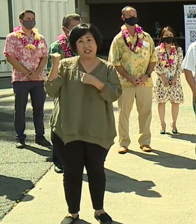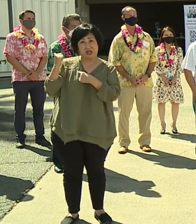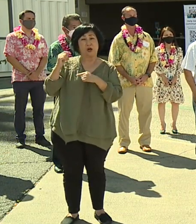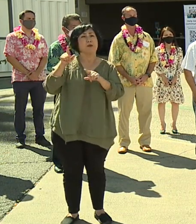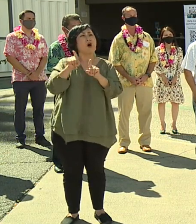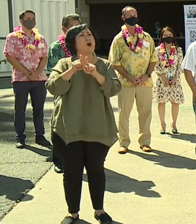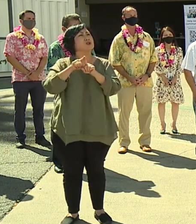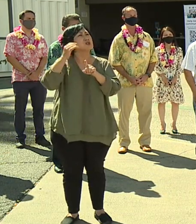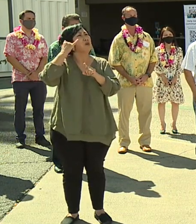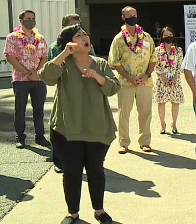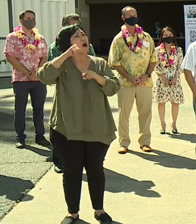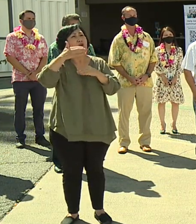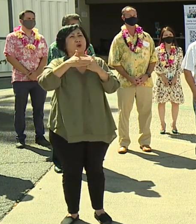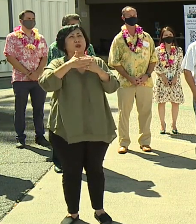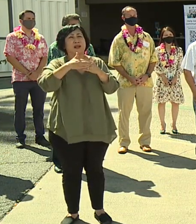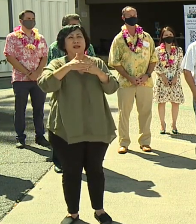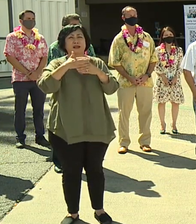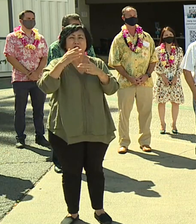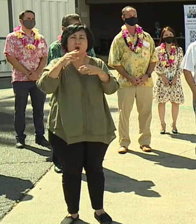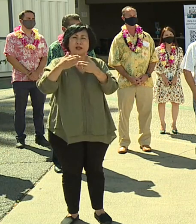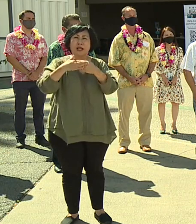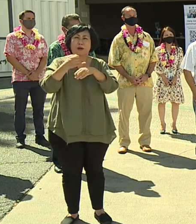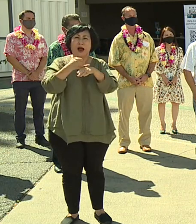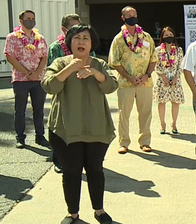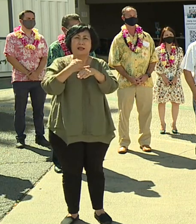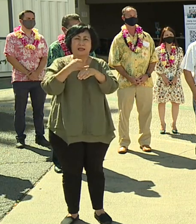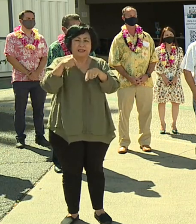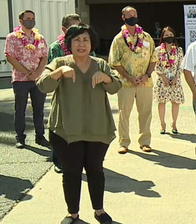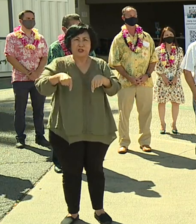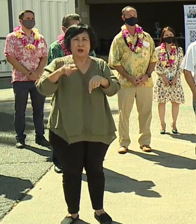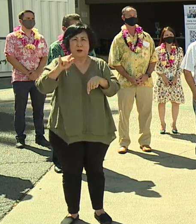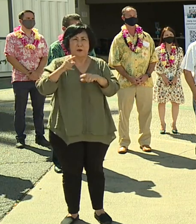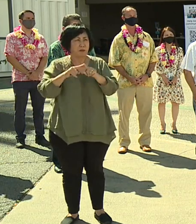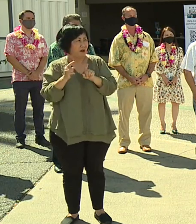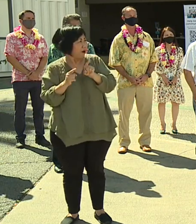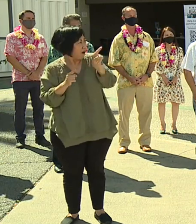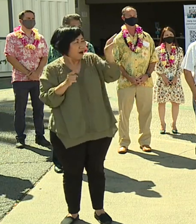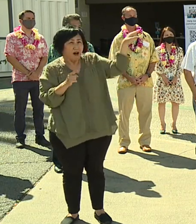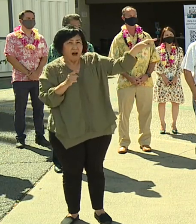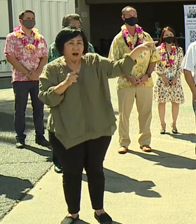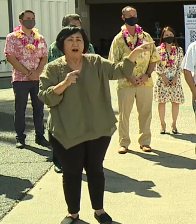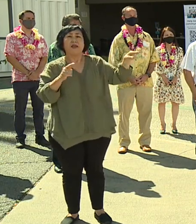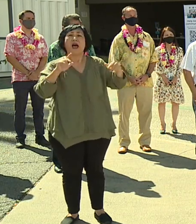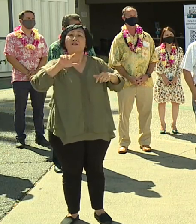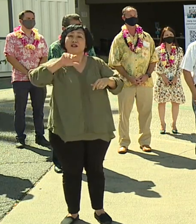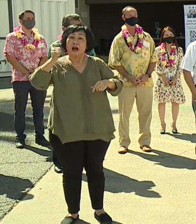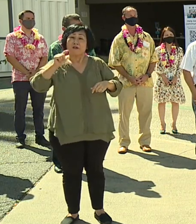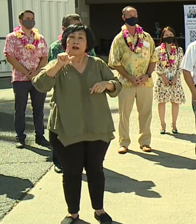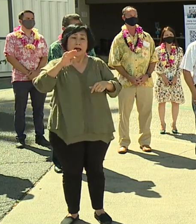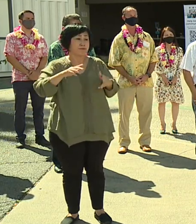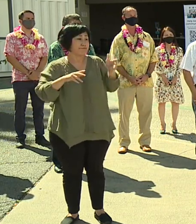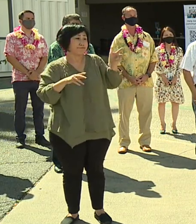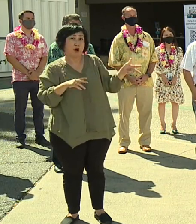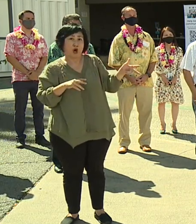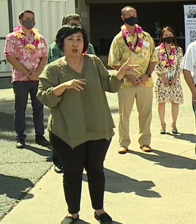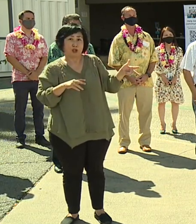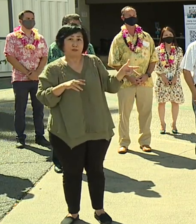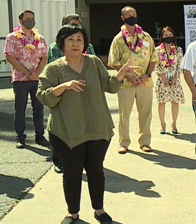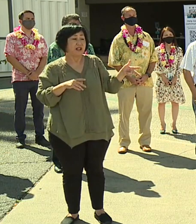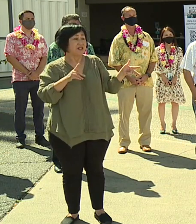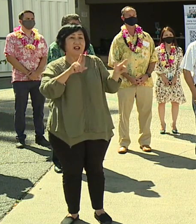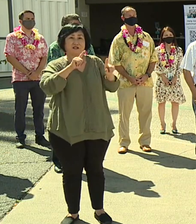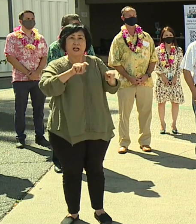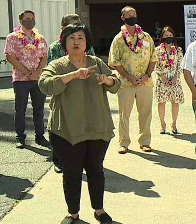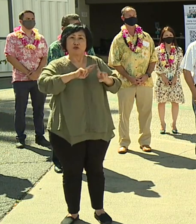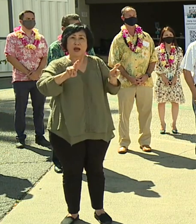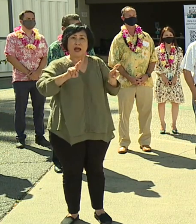inter-island part of the terminal, which is on the other side of where we're standing. So they could have a mobile lab stood up there. They have the test